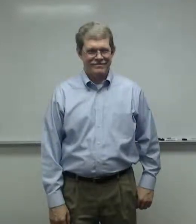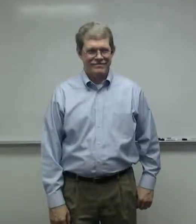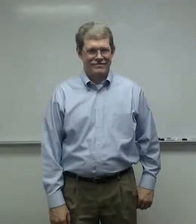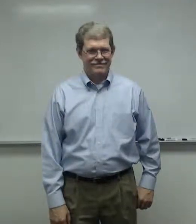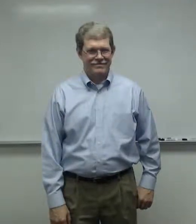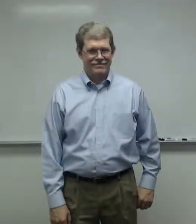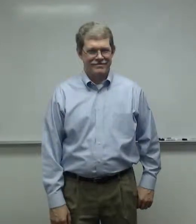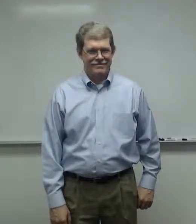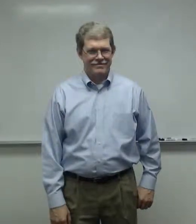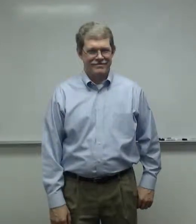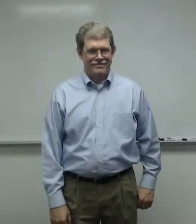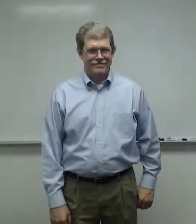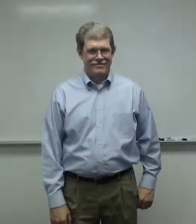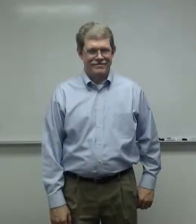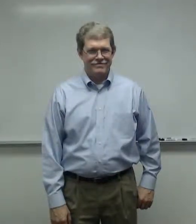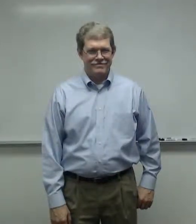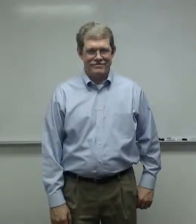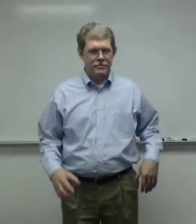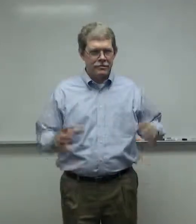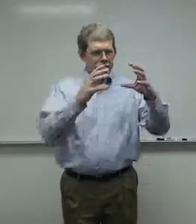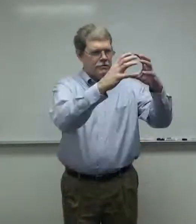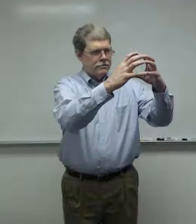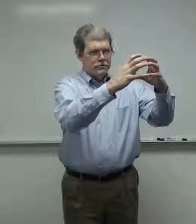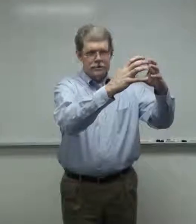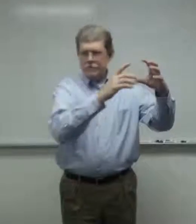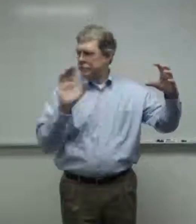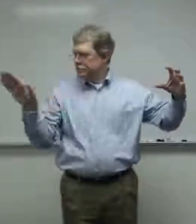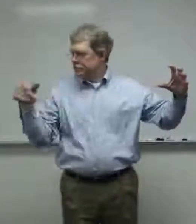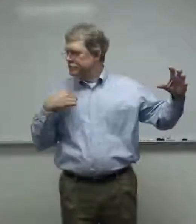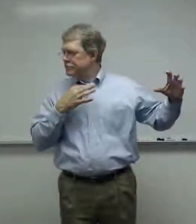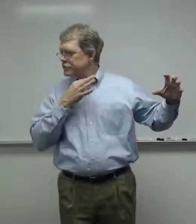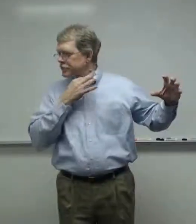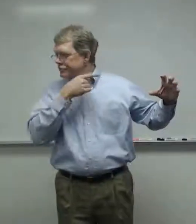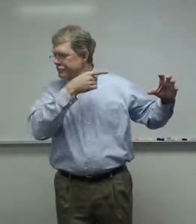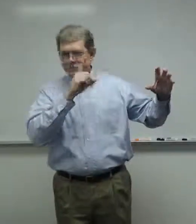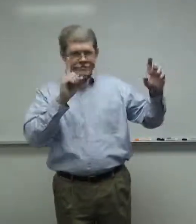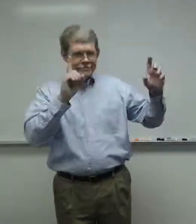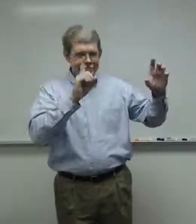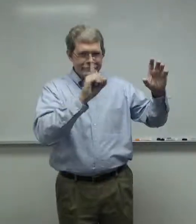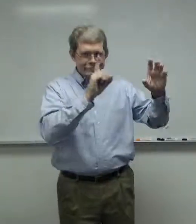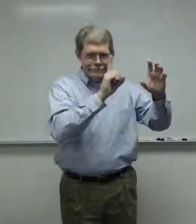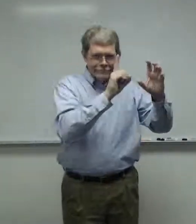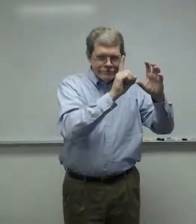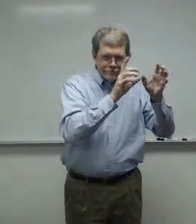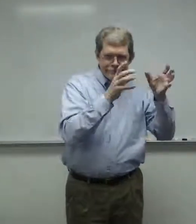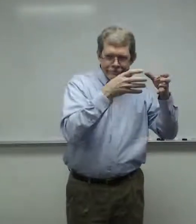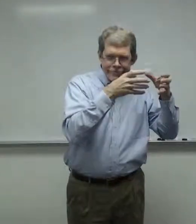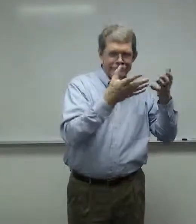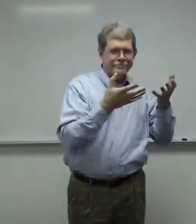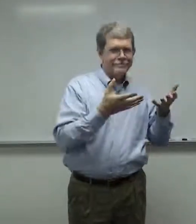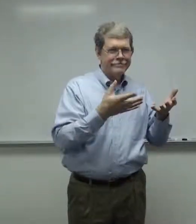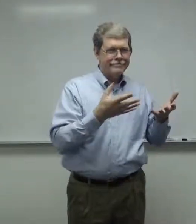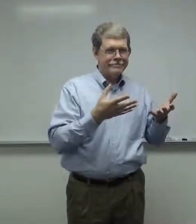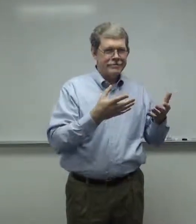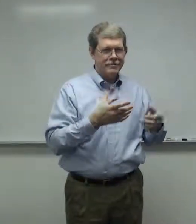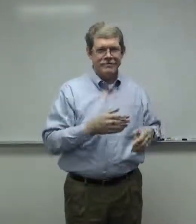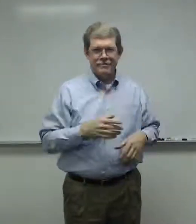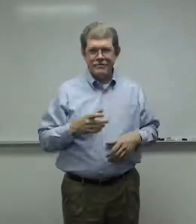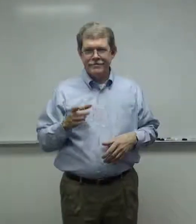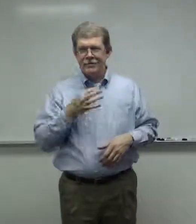know, curious. So there's a group over there who say, hey, I want to know what's going on. I'm going to figure this out, and I'm going to get in